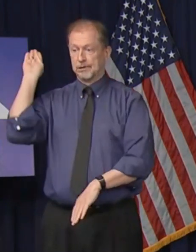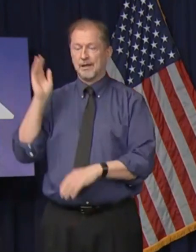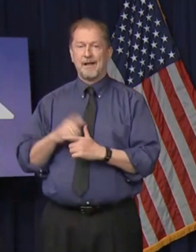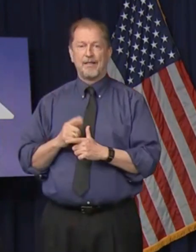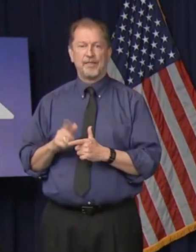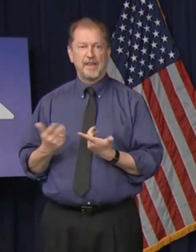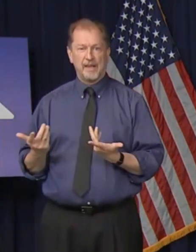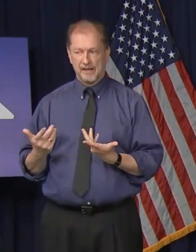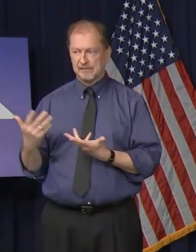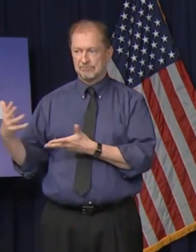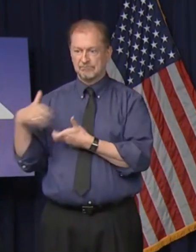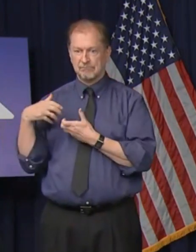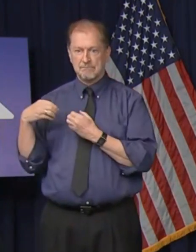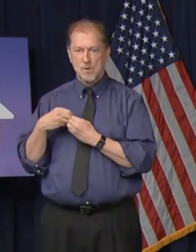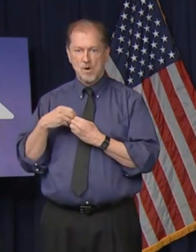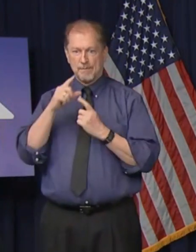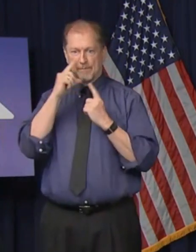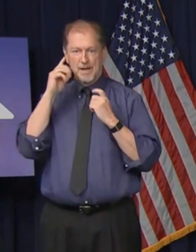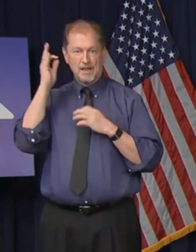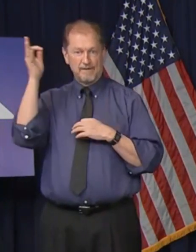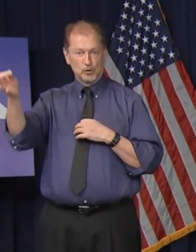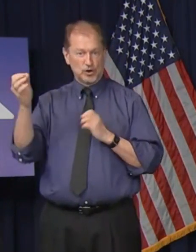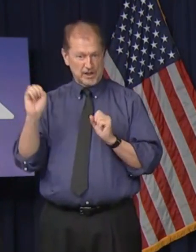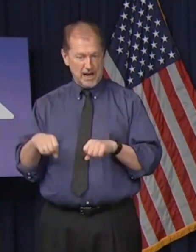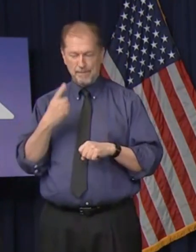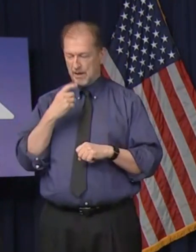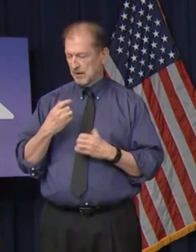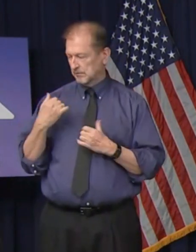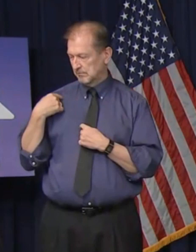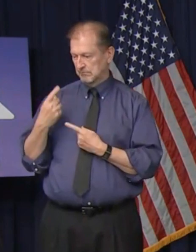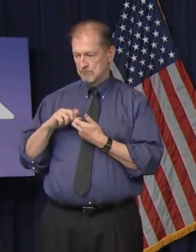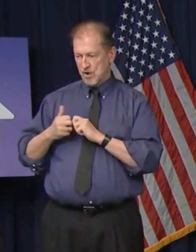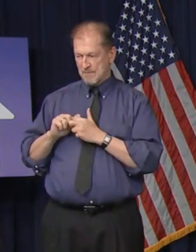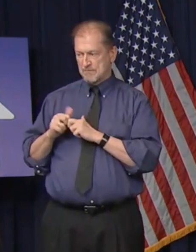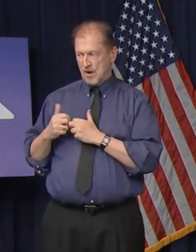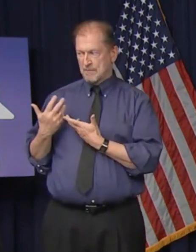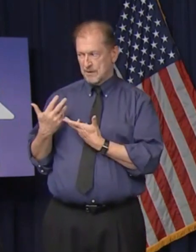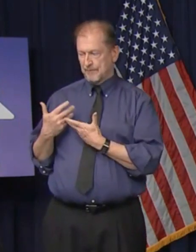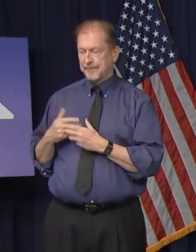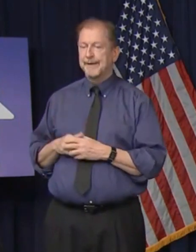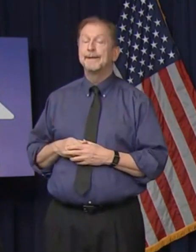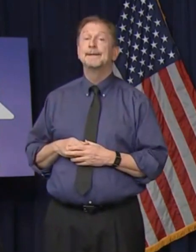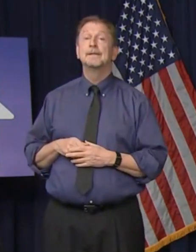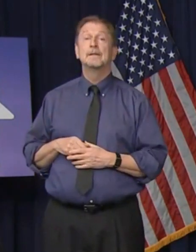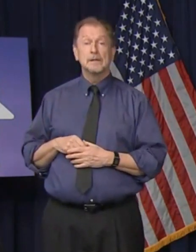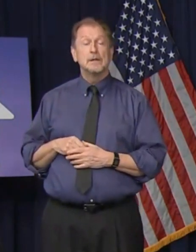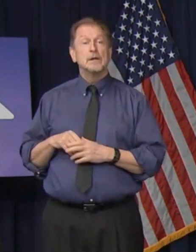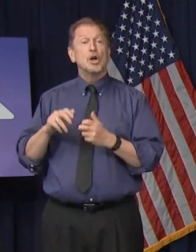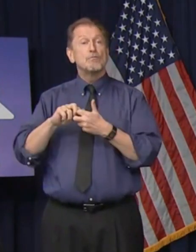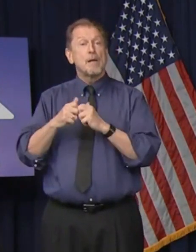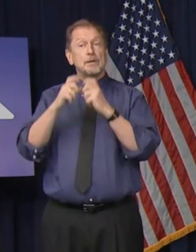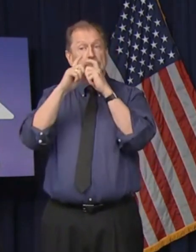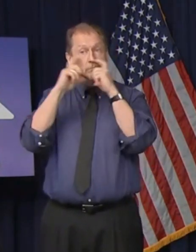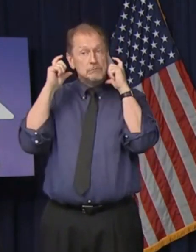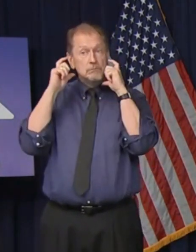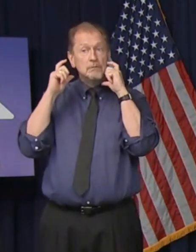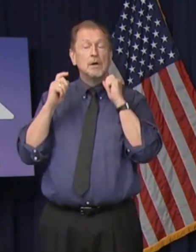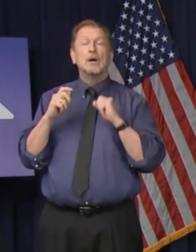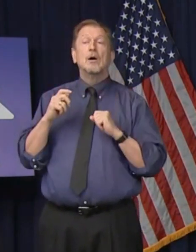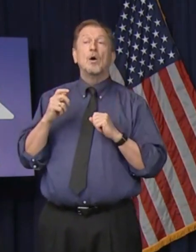problem now, how would it get better? Well, you talk about it as a problem. It's a problem in the sense that we're